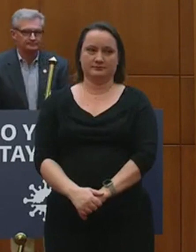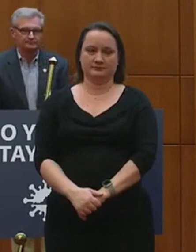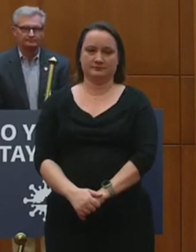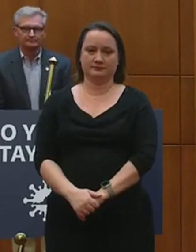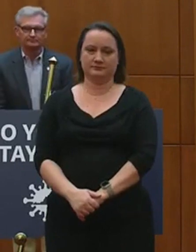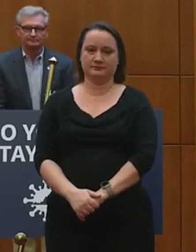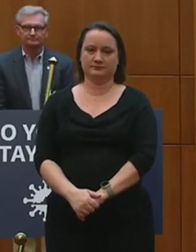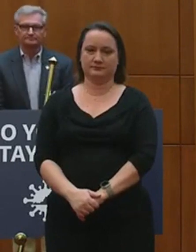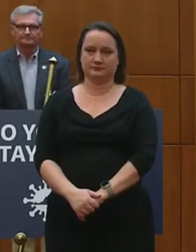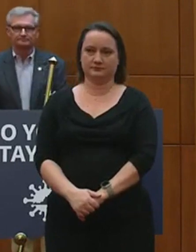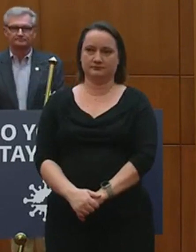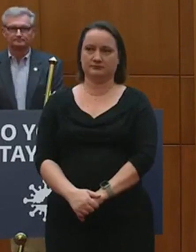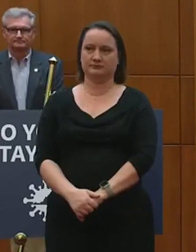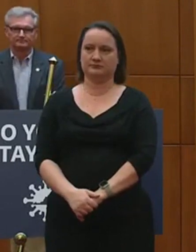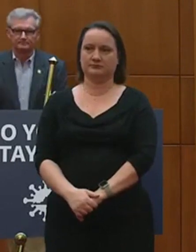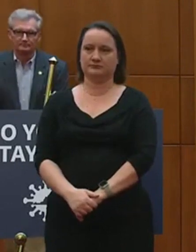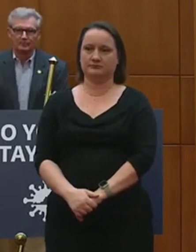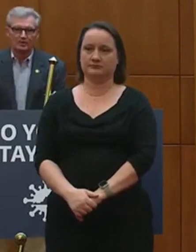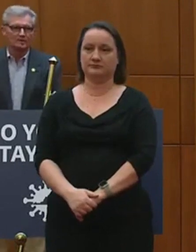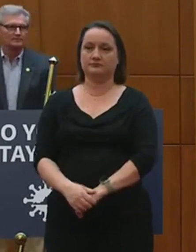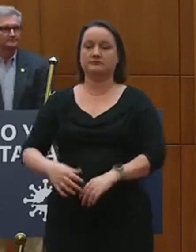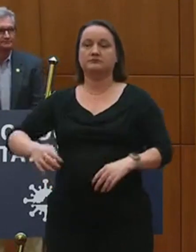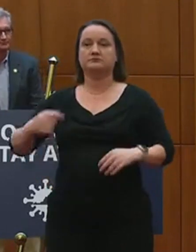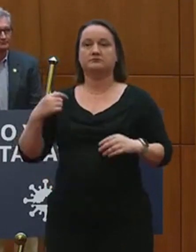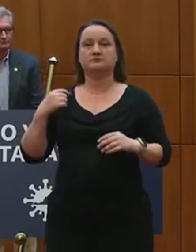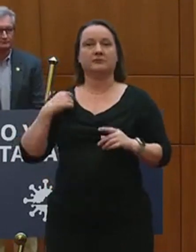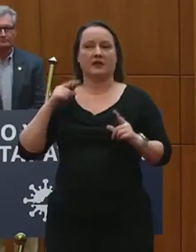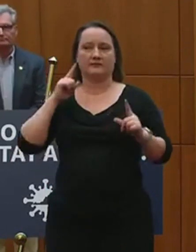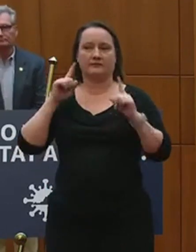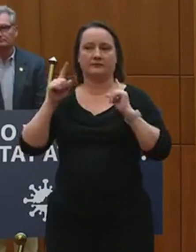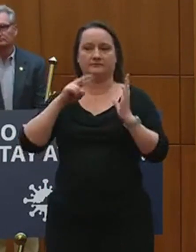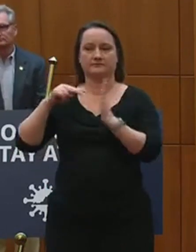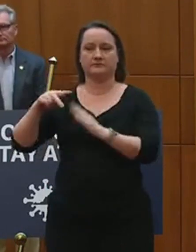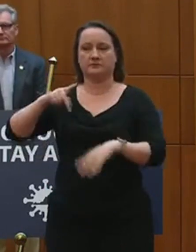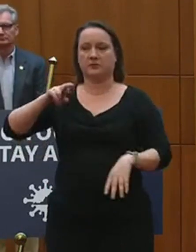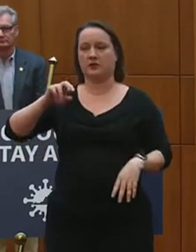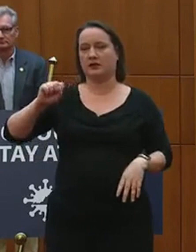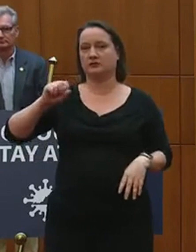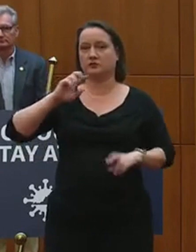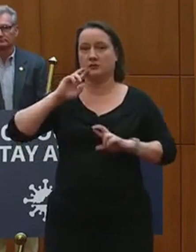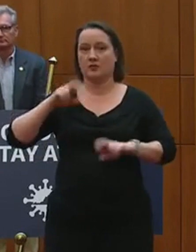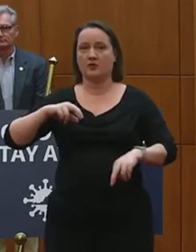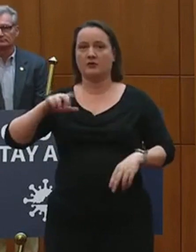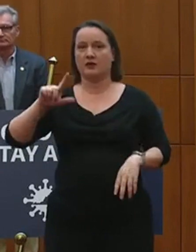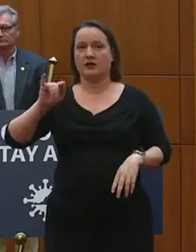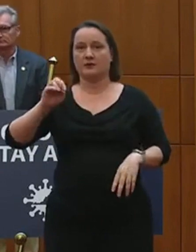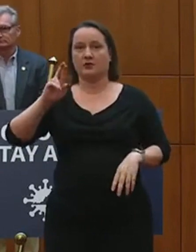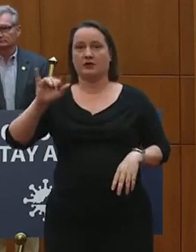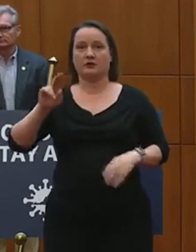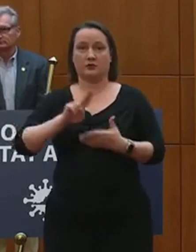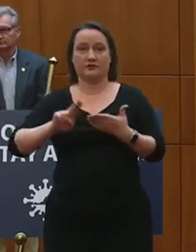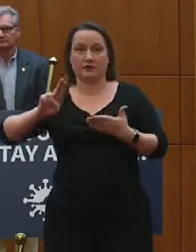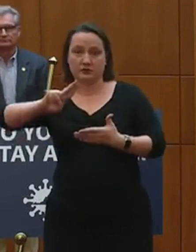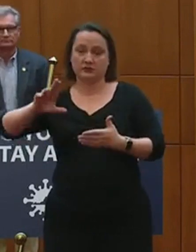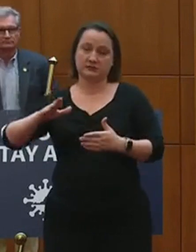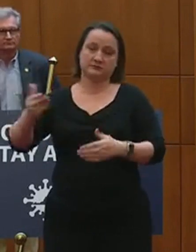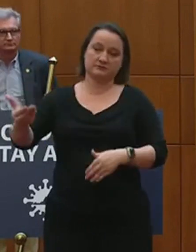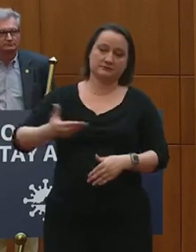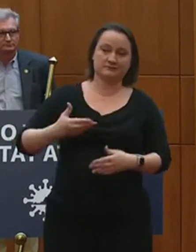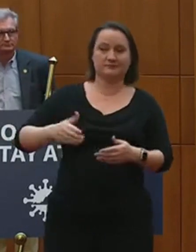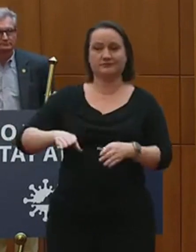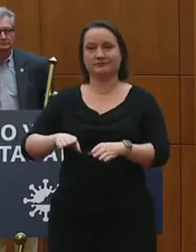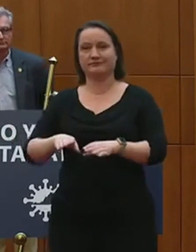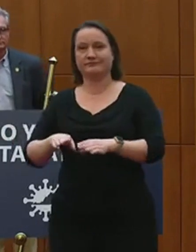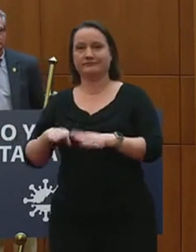I have heard the press reports that Liberty University is inviting and welcoming